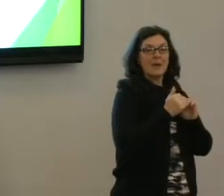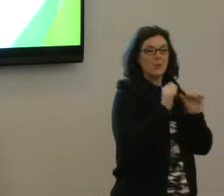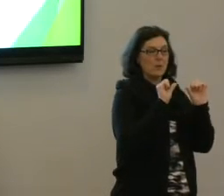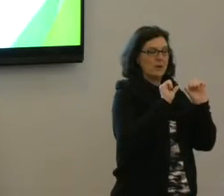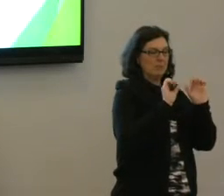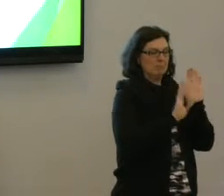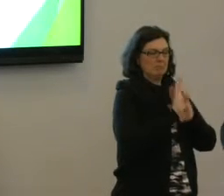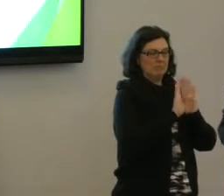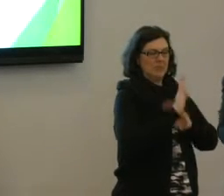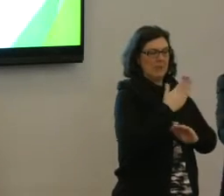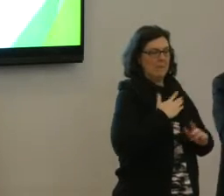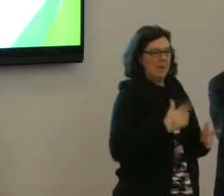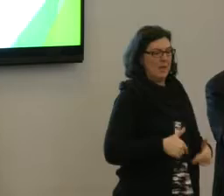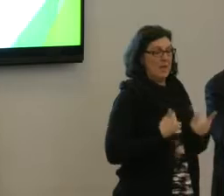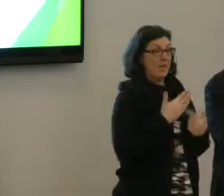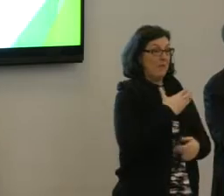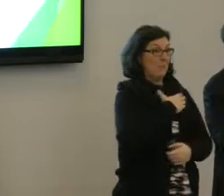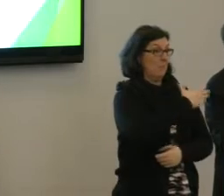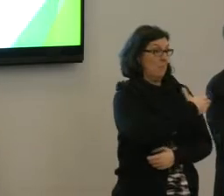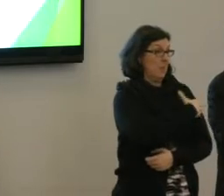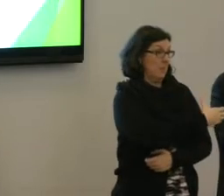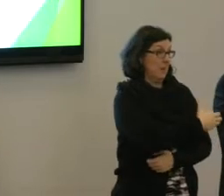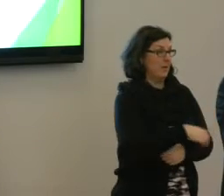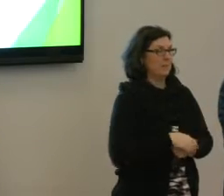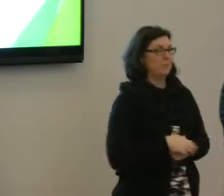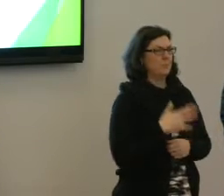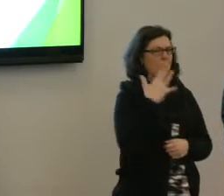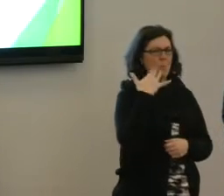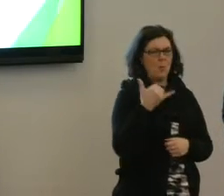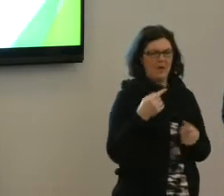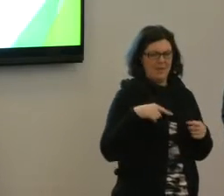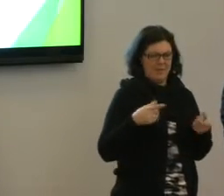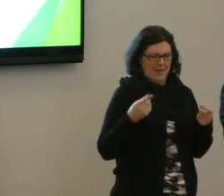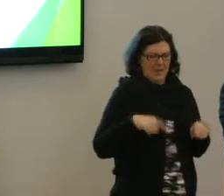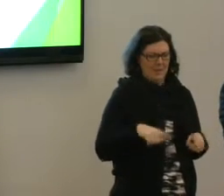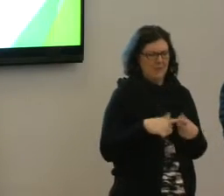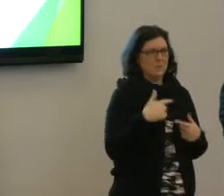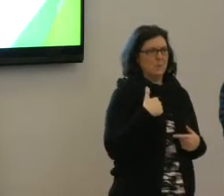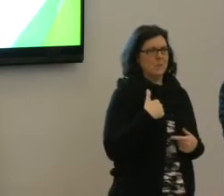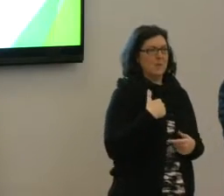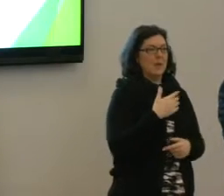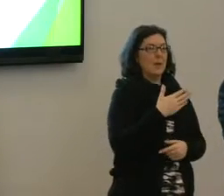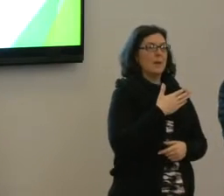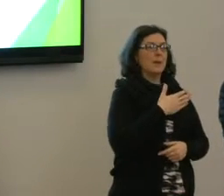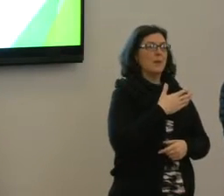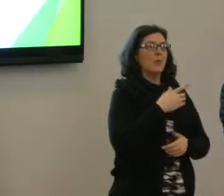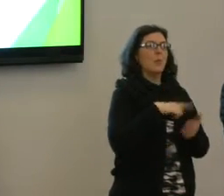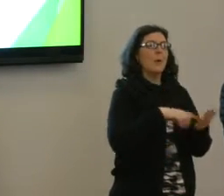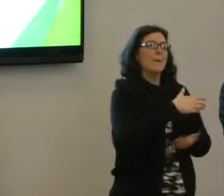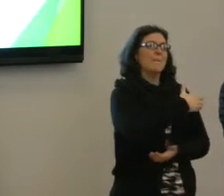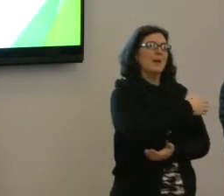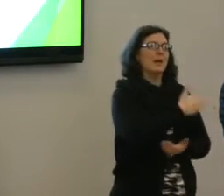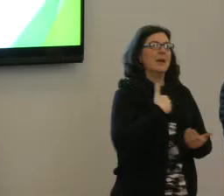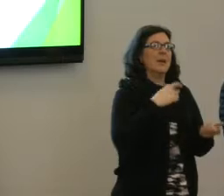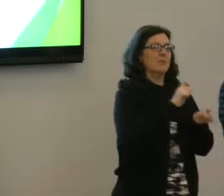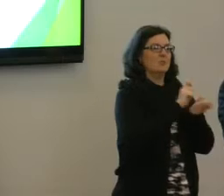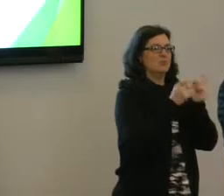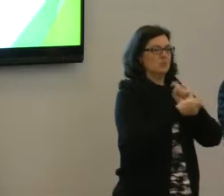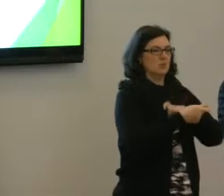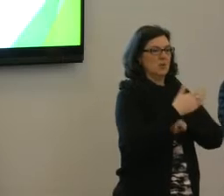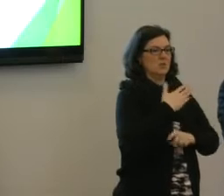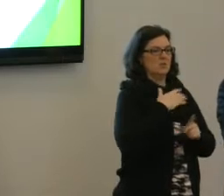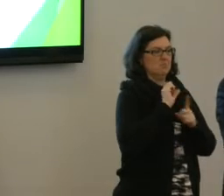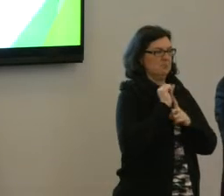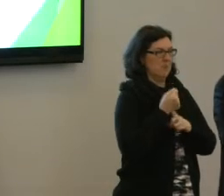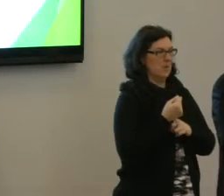do I have? Why did this happen to me? What kind of power do I have to change this? The theistic question